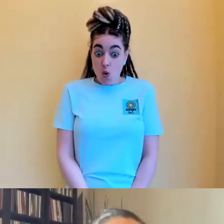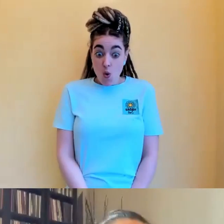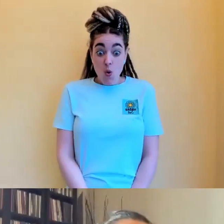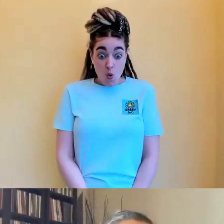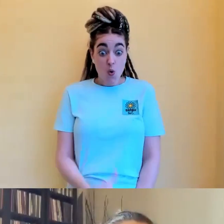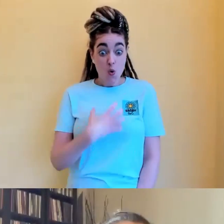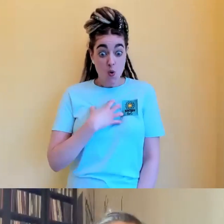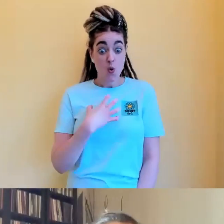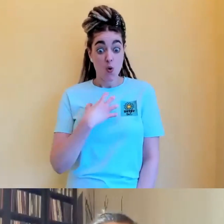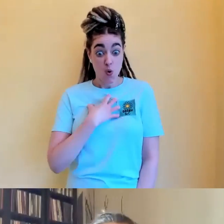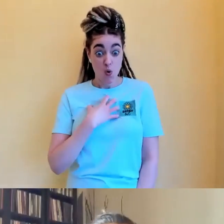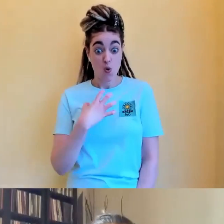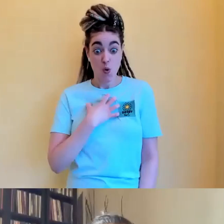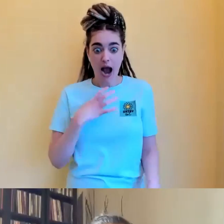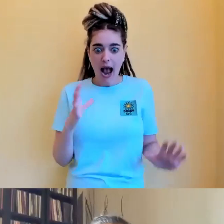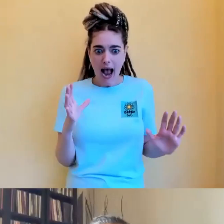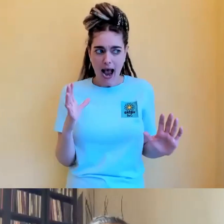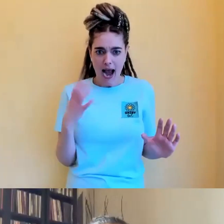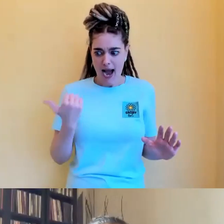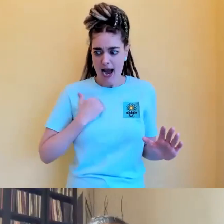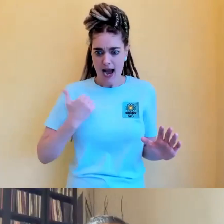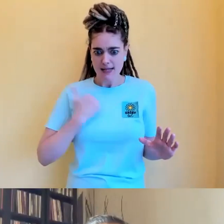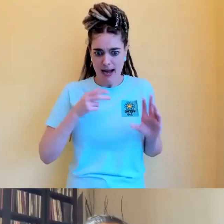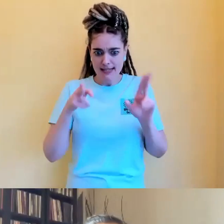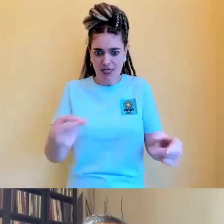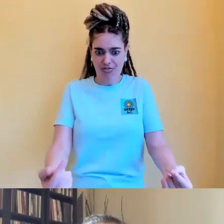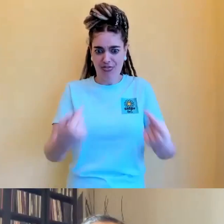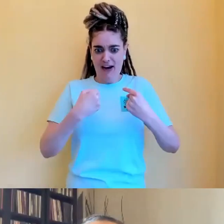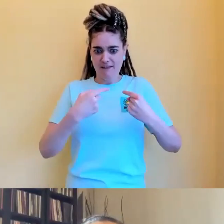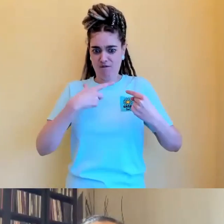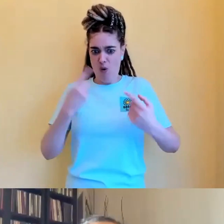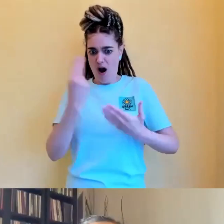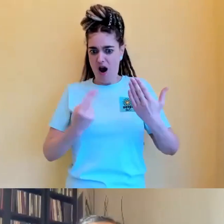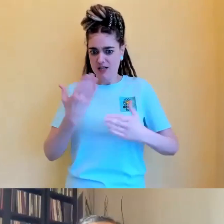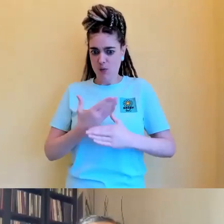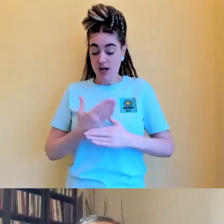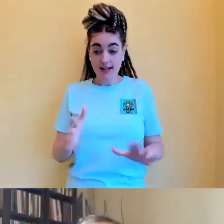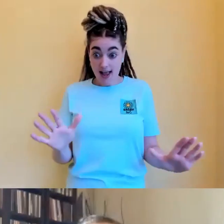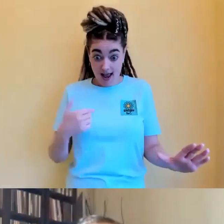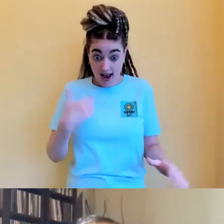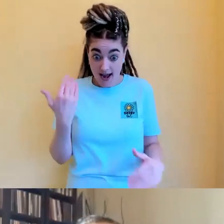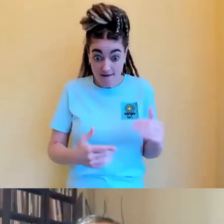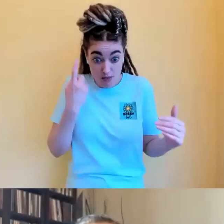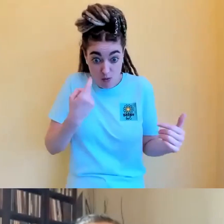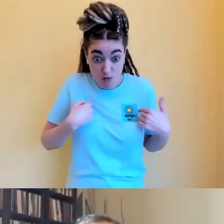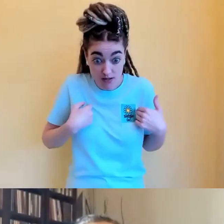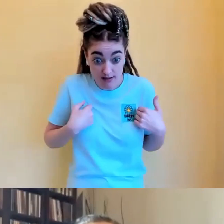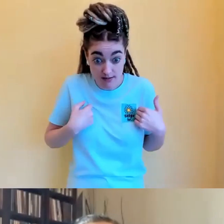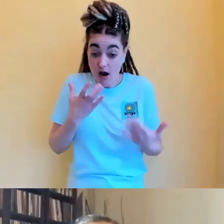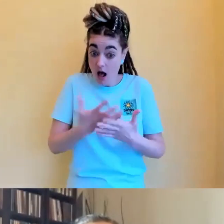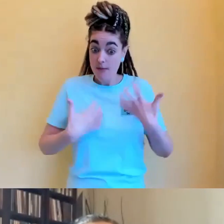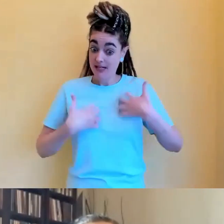Yeah. You don't think you're going to get death threats for being an artist, do you? No, I'd never considered that either. No, and it was no. an